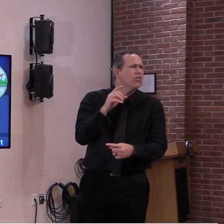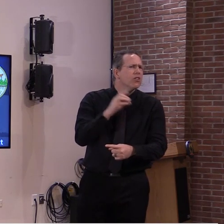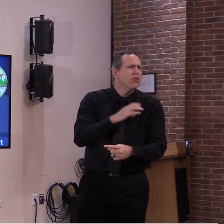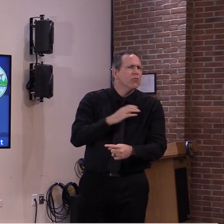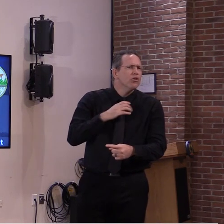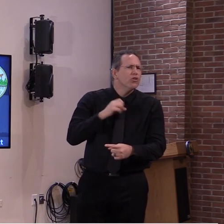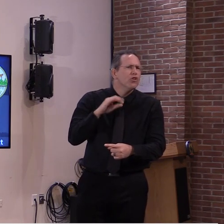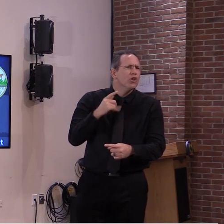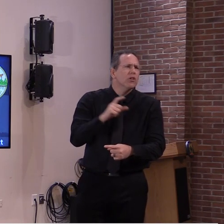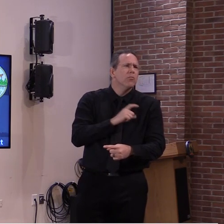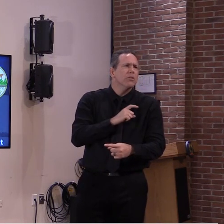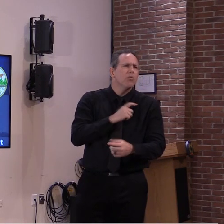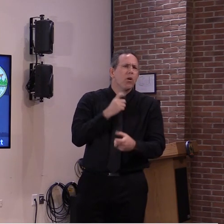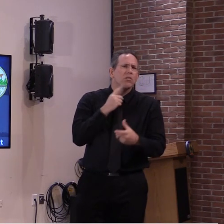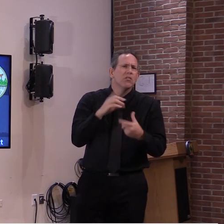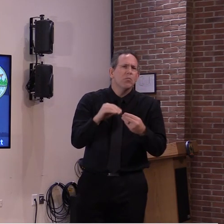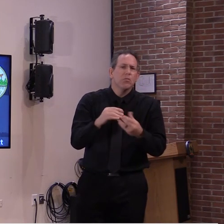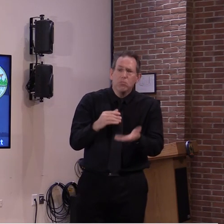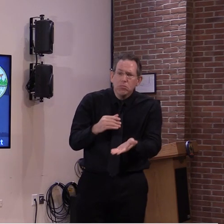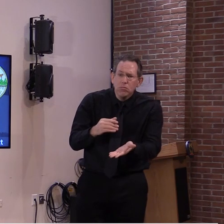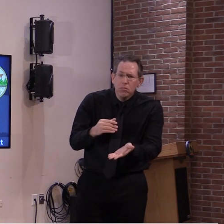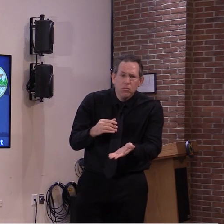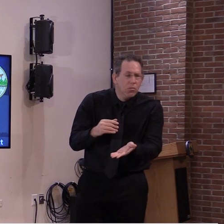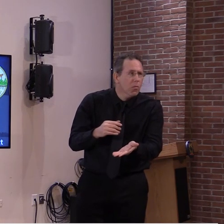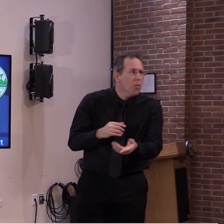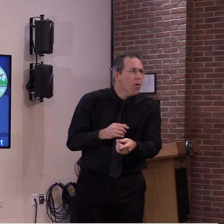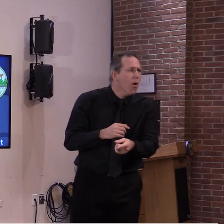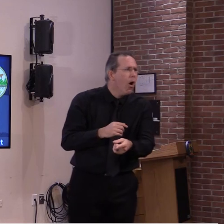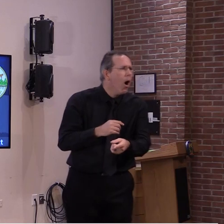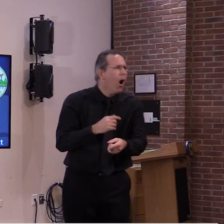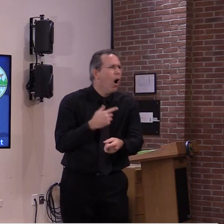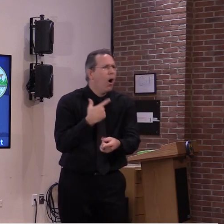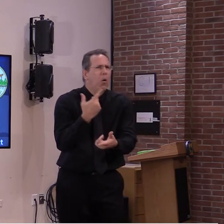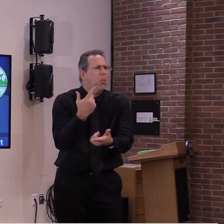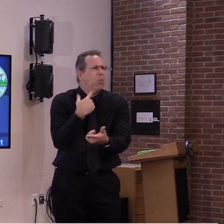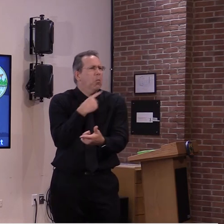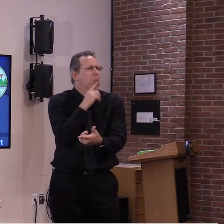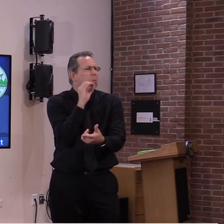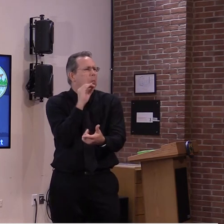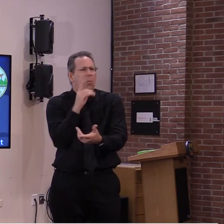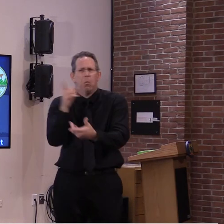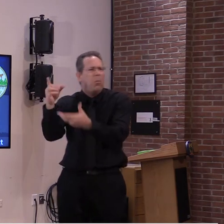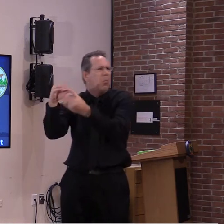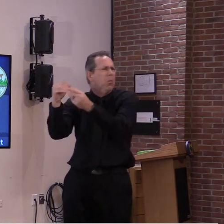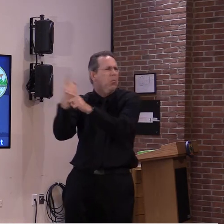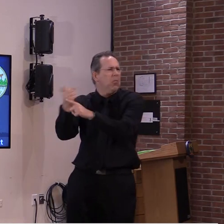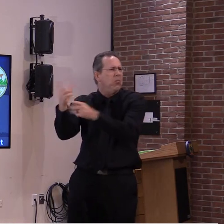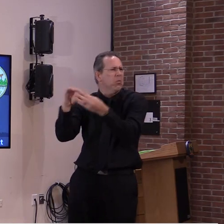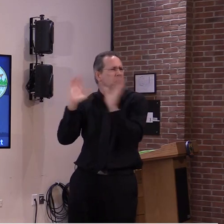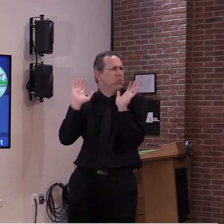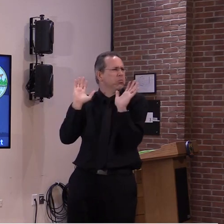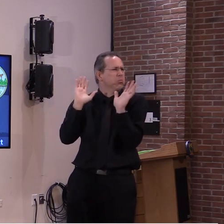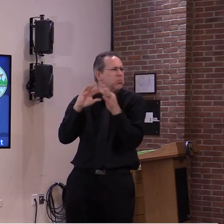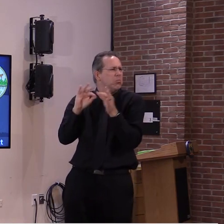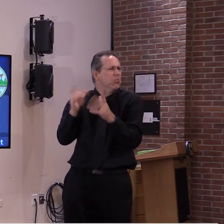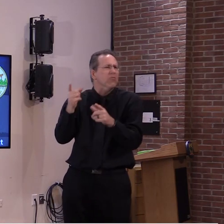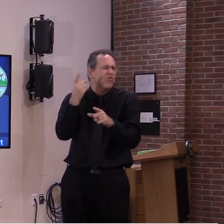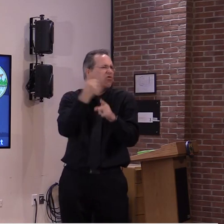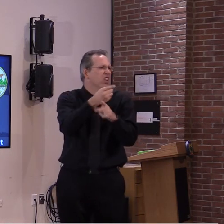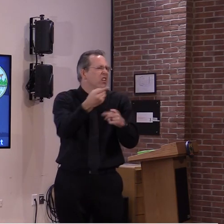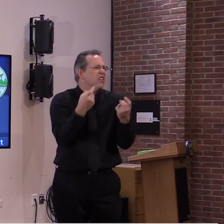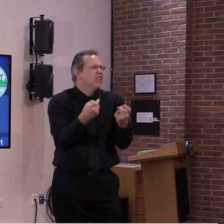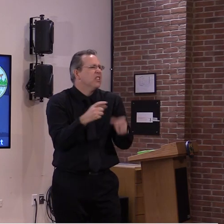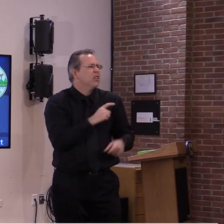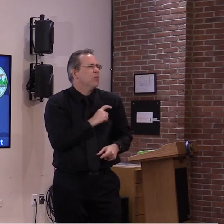I didn't, but I would just observe the same thing the governor did. Some of the ski patrol services may have or be affiliated